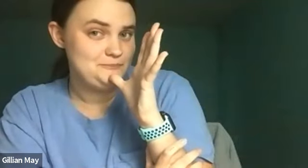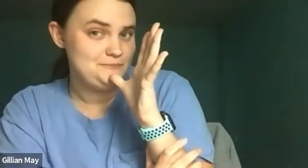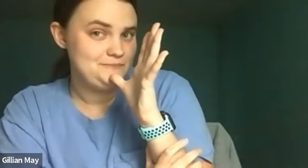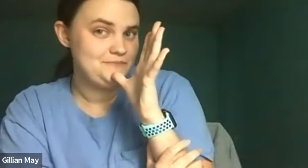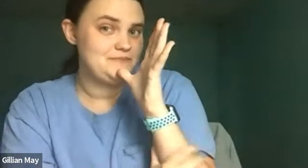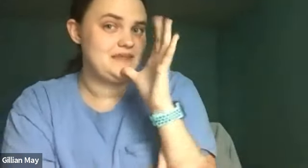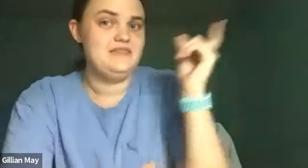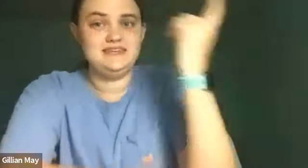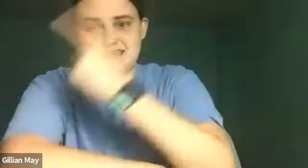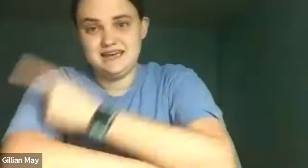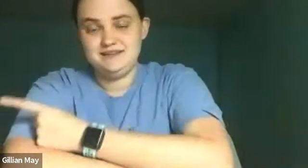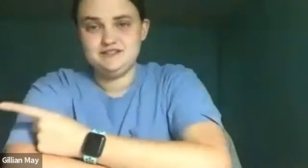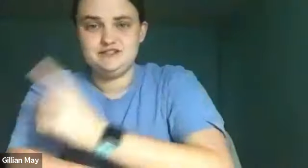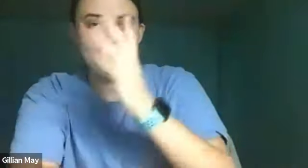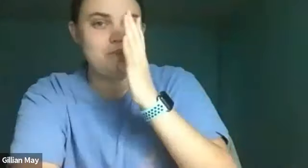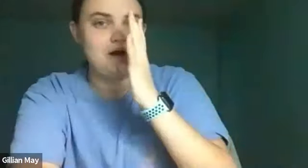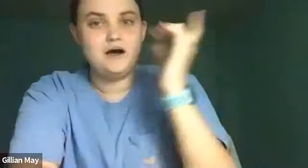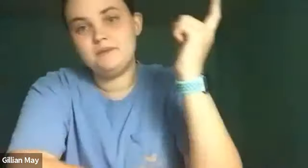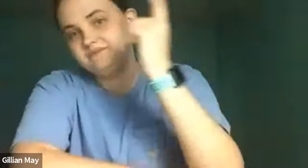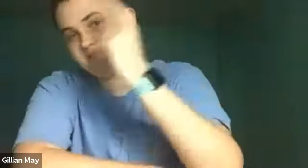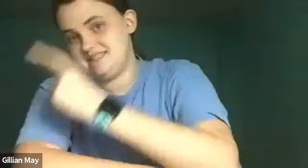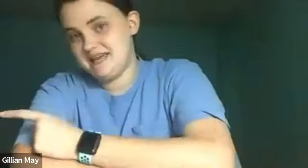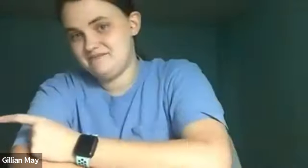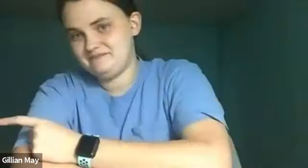mom, and then day. So mom, day.